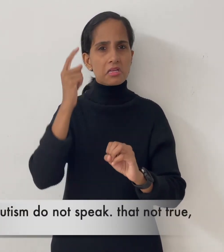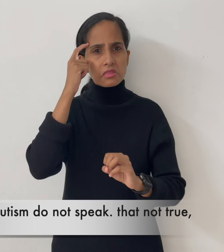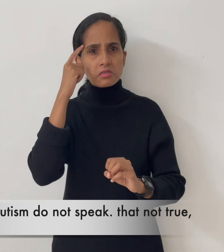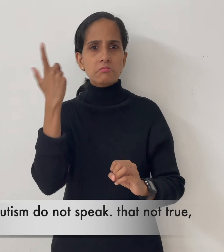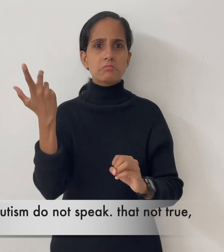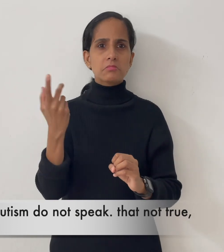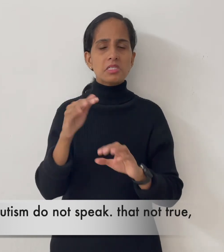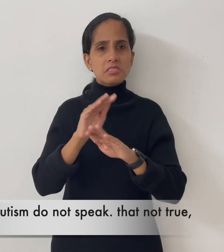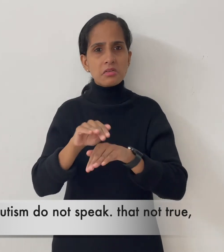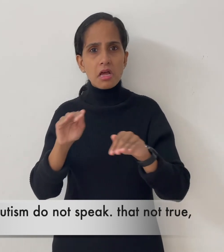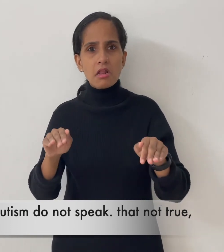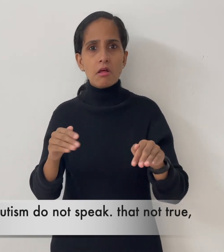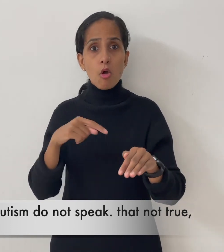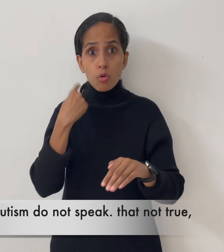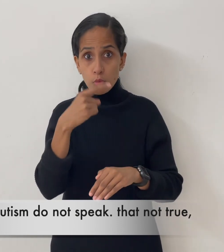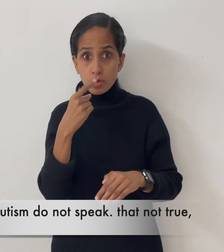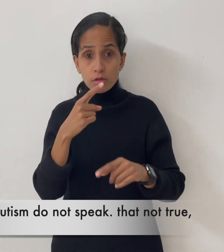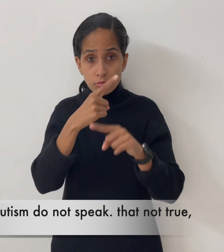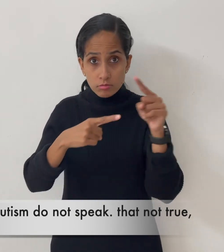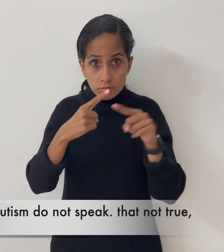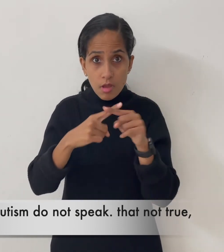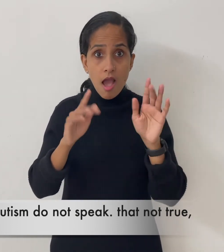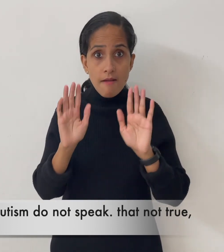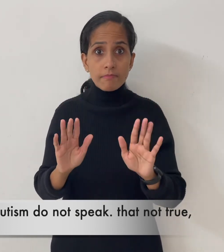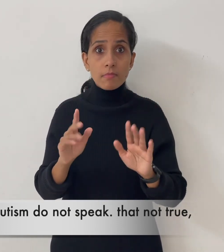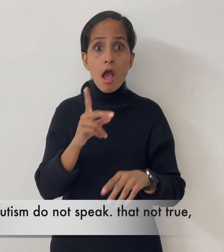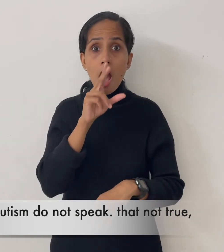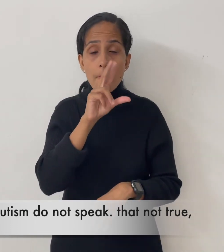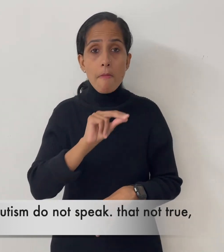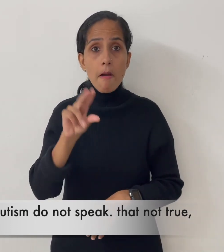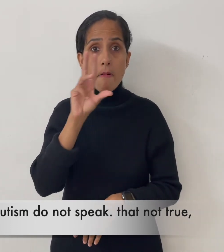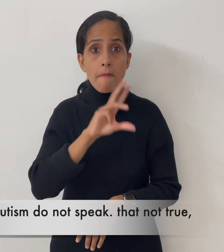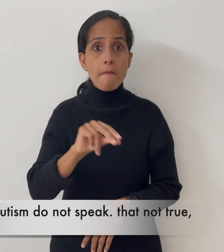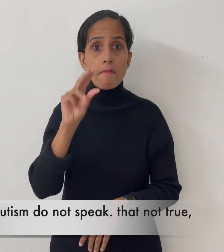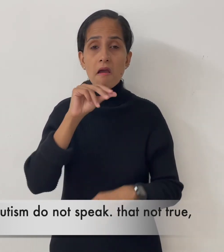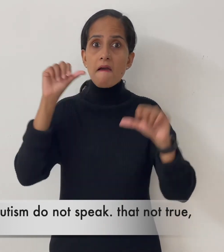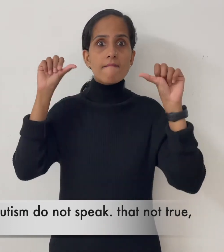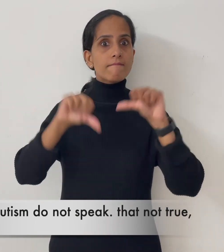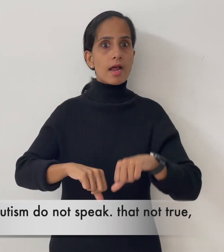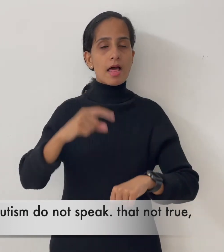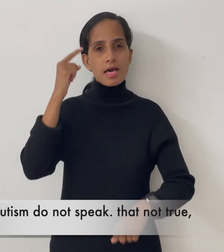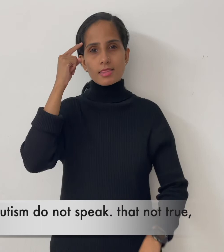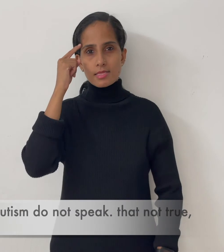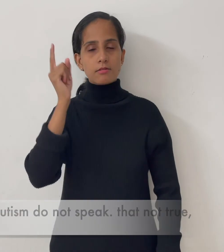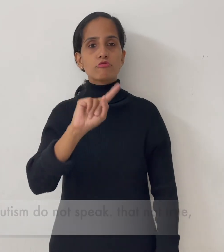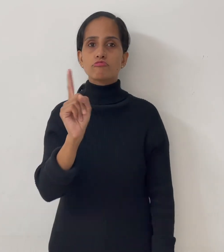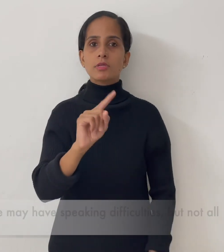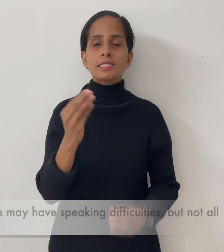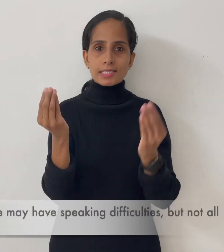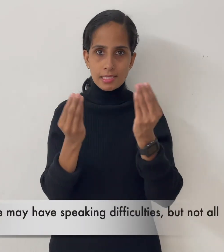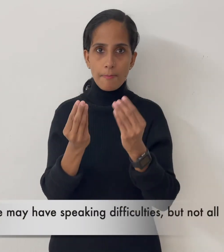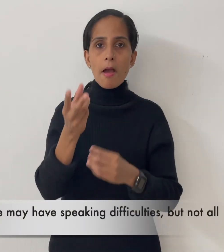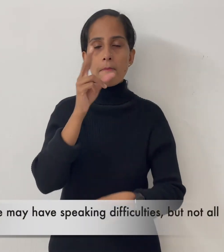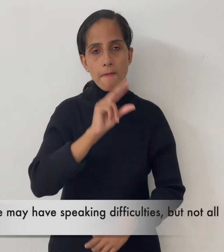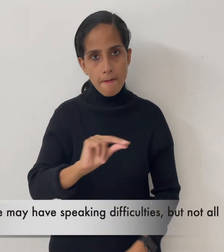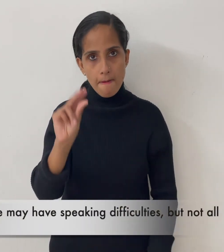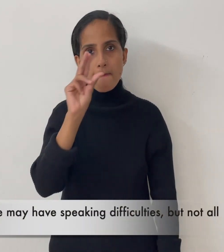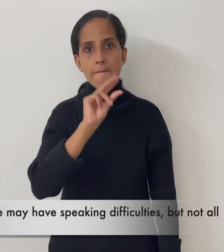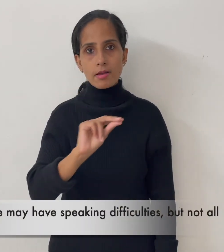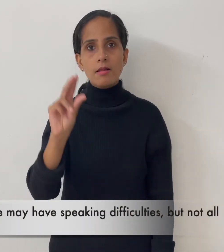Children with autism do not speak. That's not true. It is possible that some may